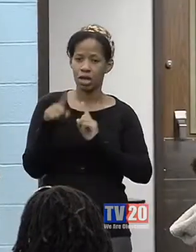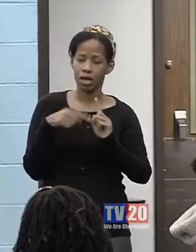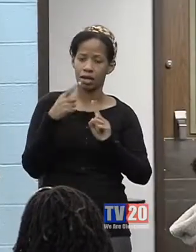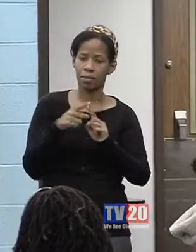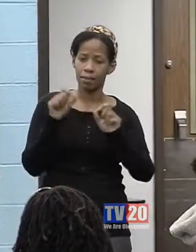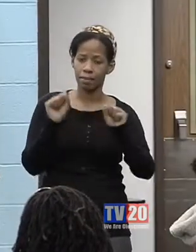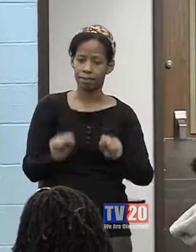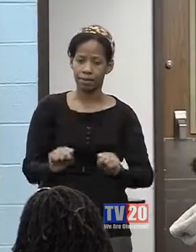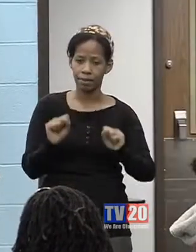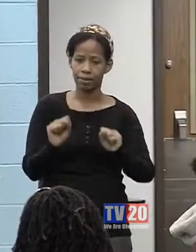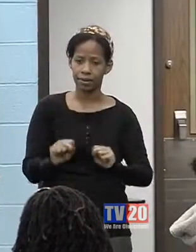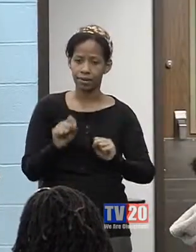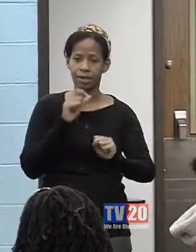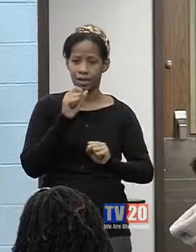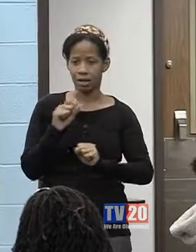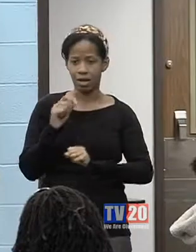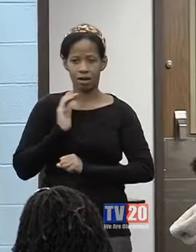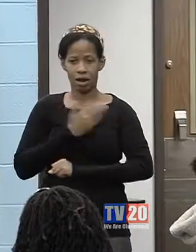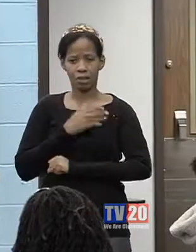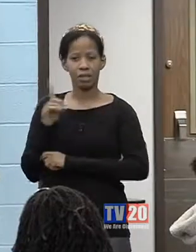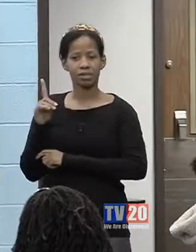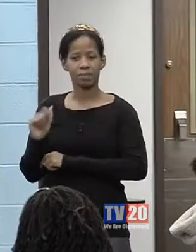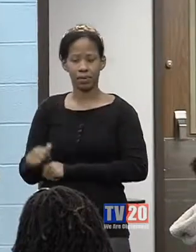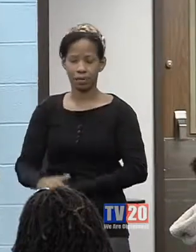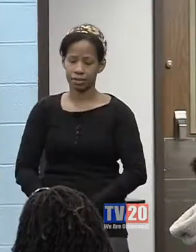the abilities and not the disabilities.